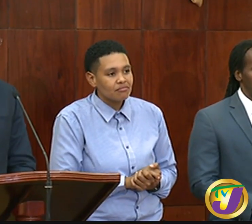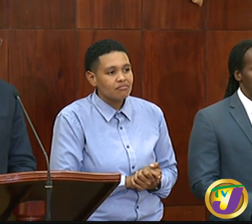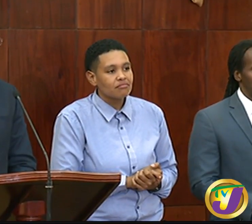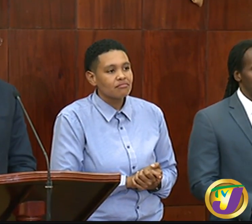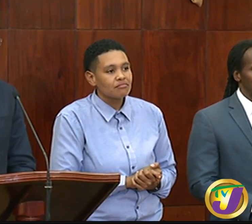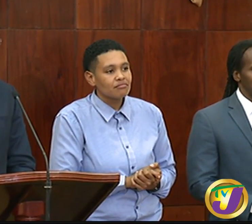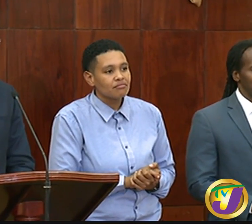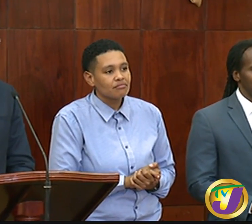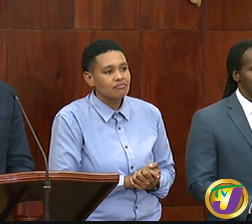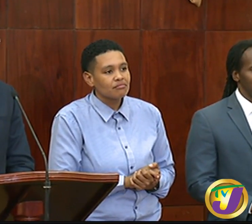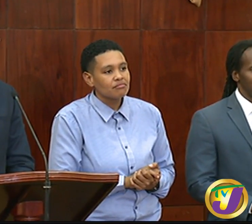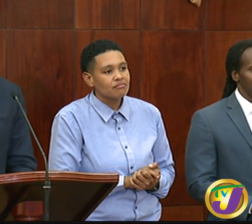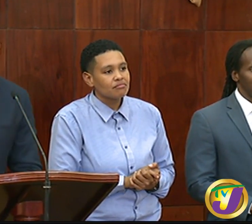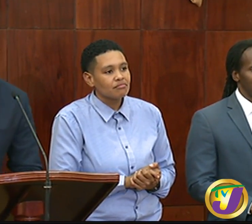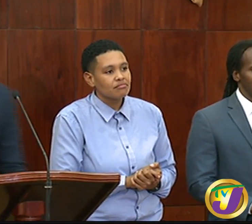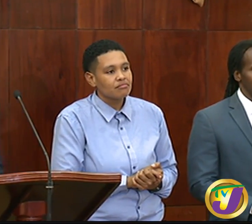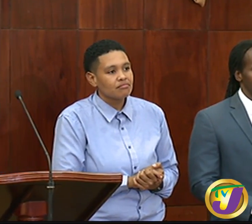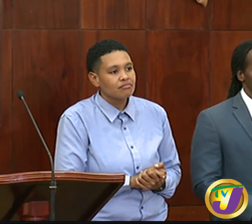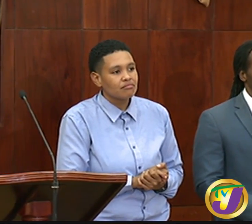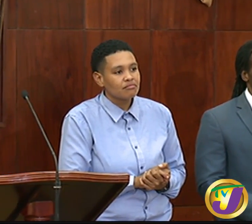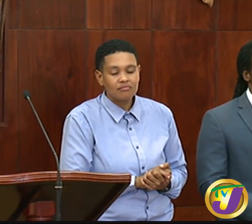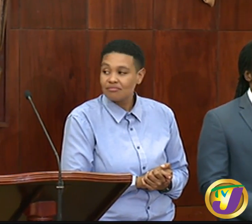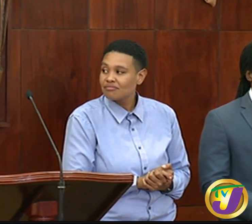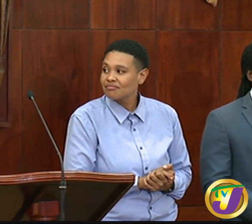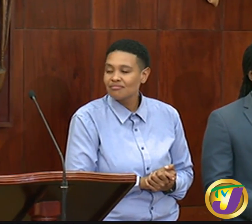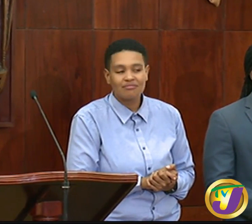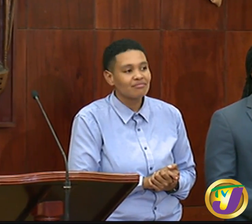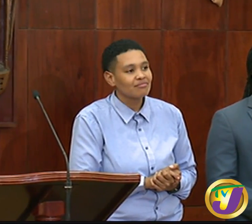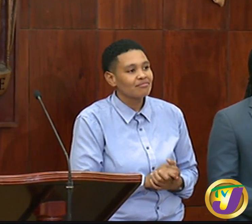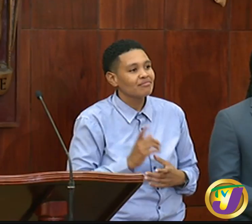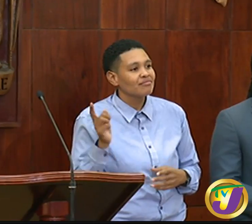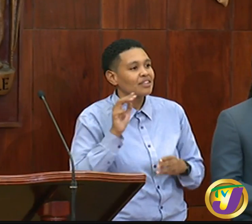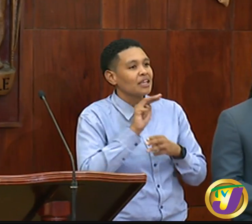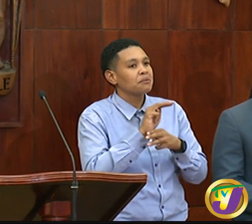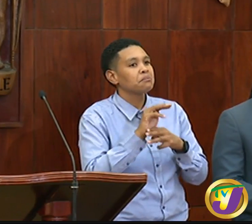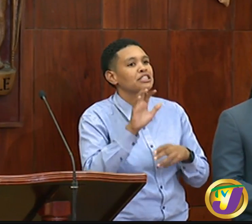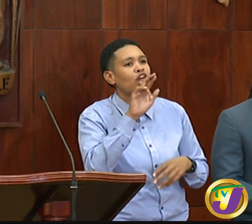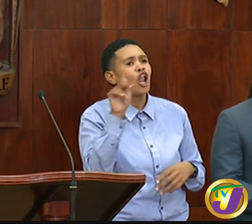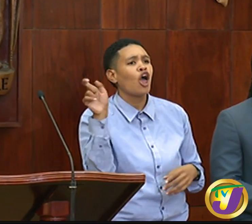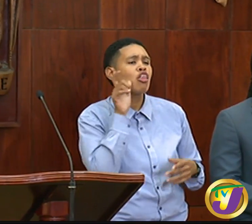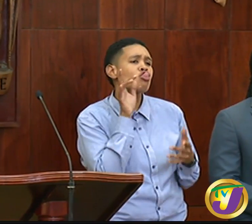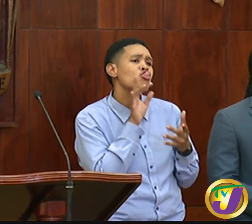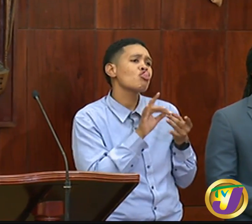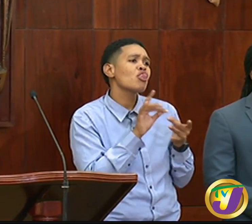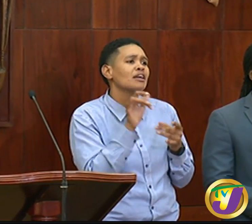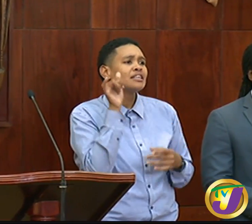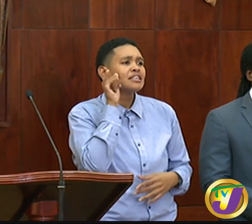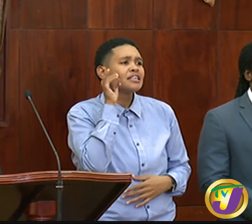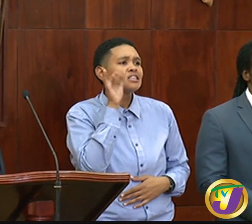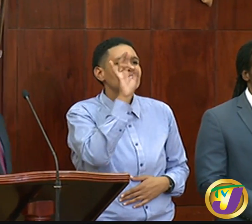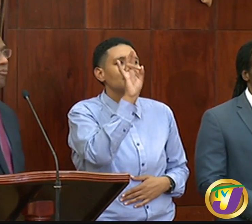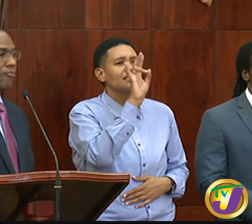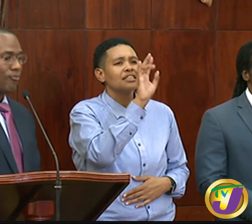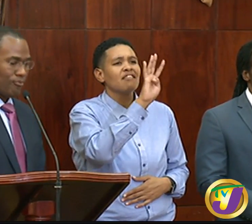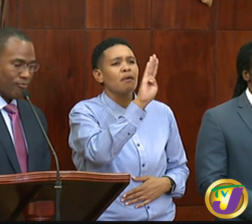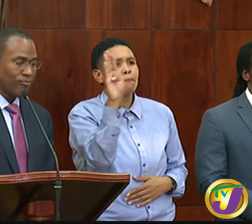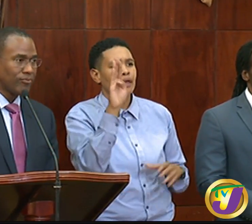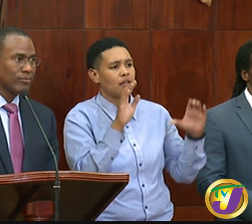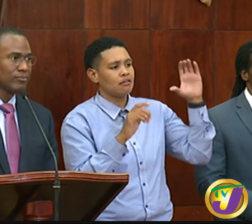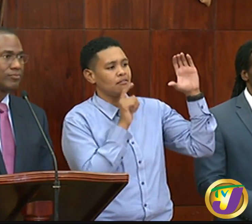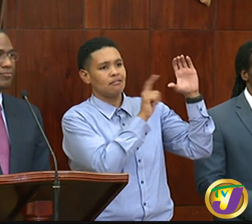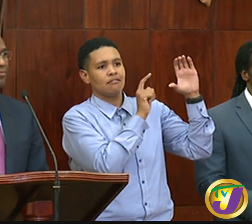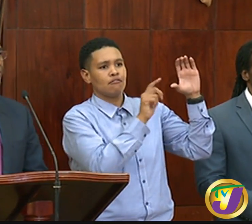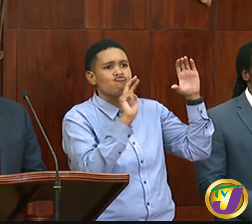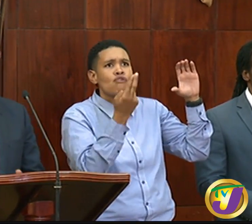To Minister Clark, you spoke yesterday about a $7 billion contingency